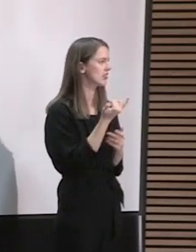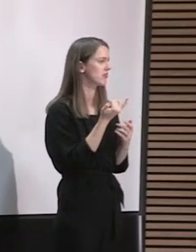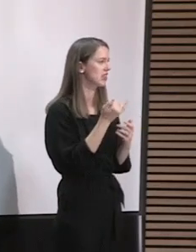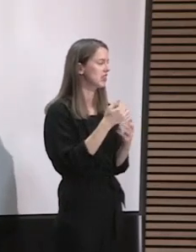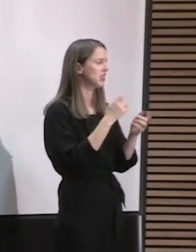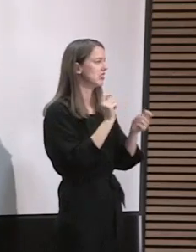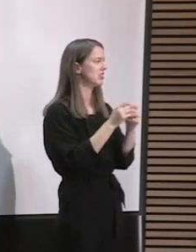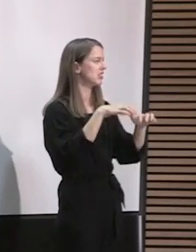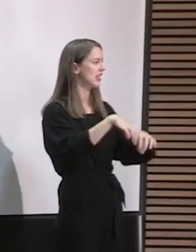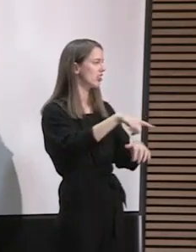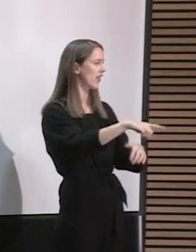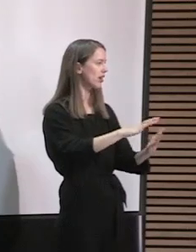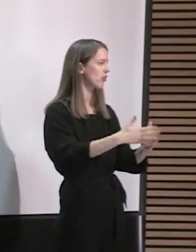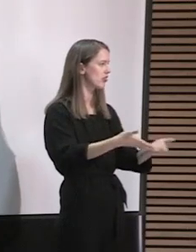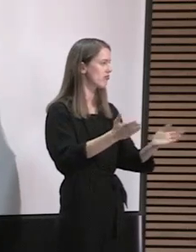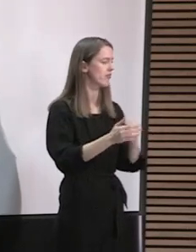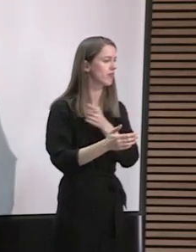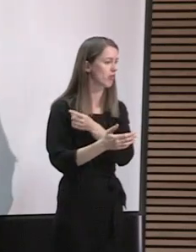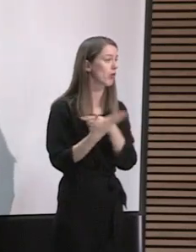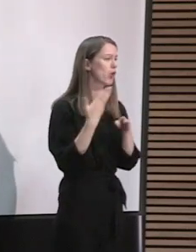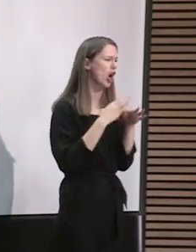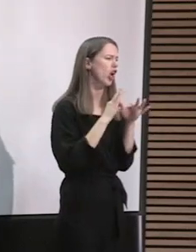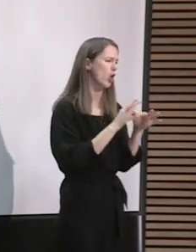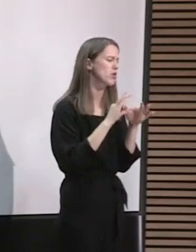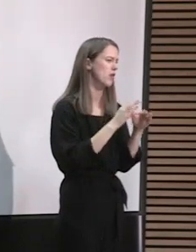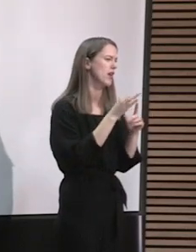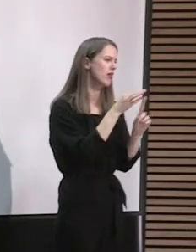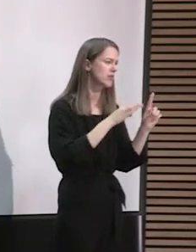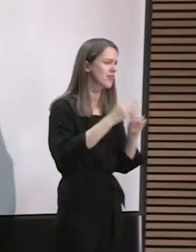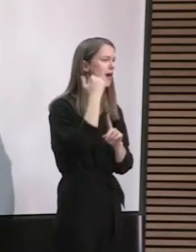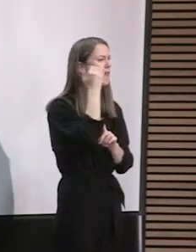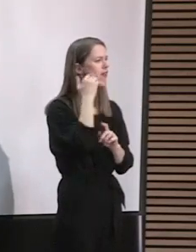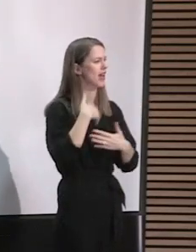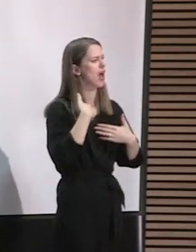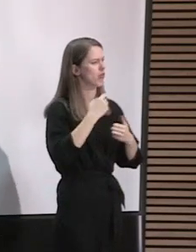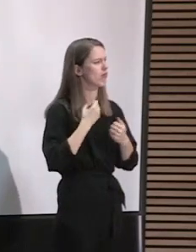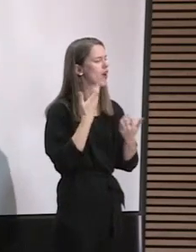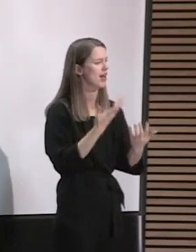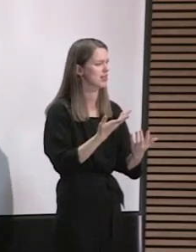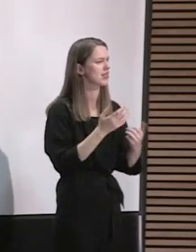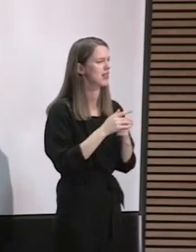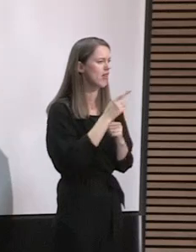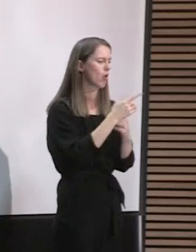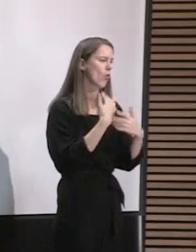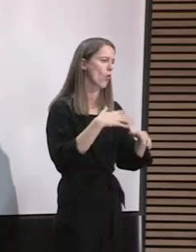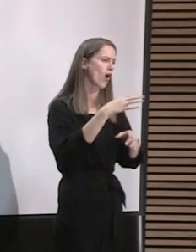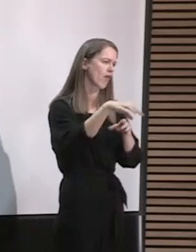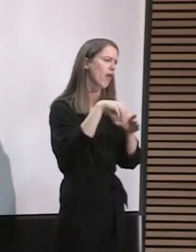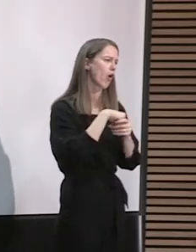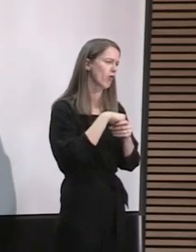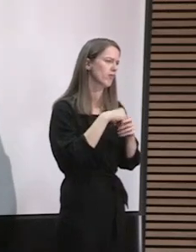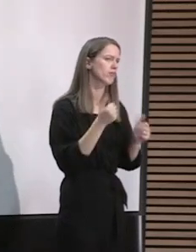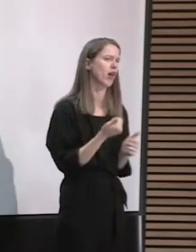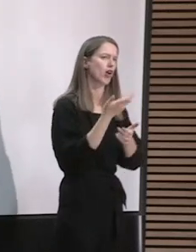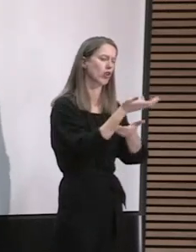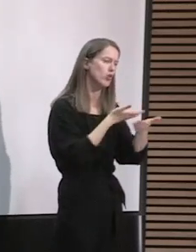testing station in a community? We've been working very closely with Māori and Pacific health providers so that they're very extensively involved in this. There's been a lot of